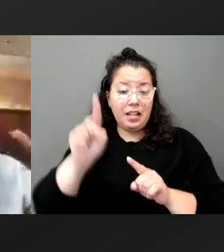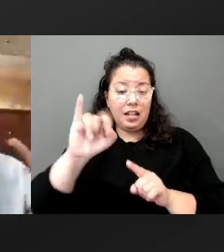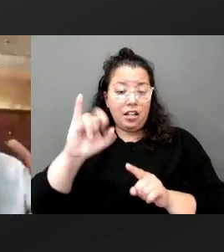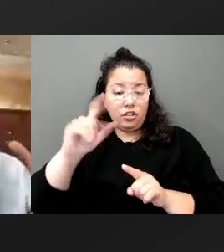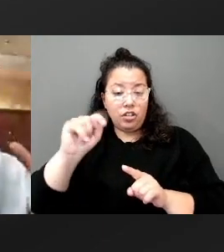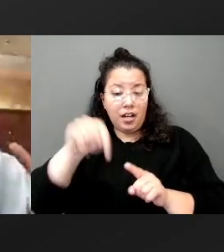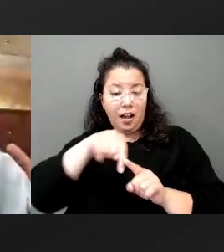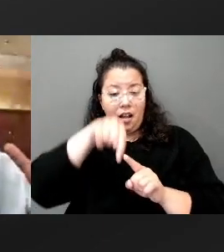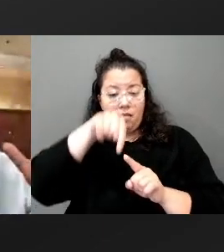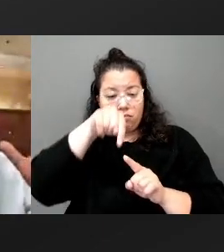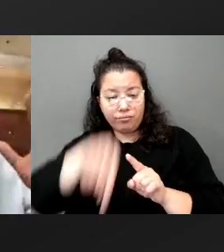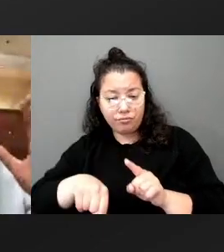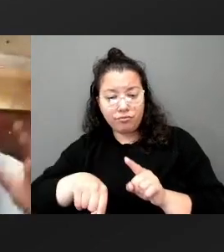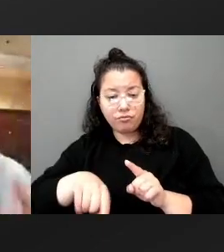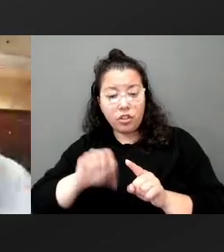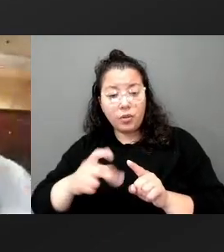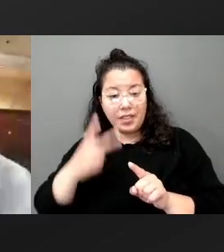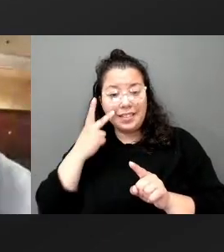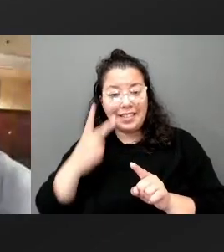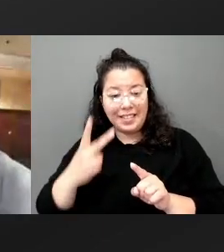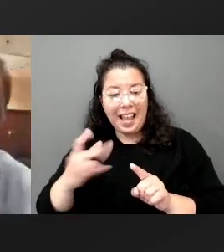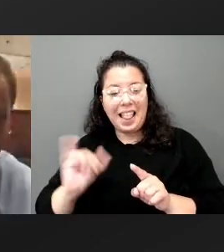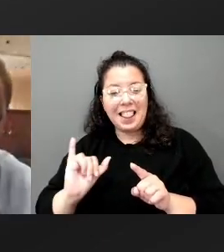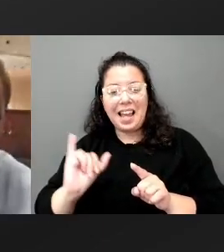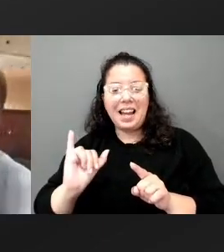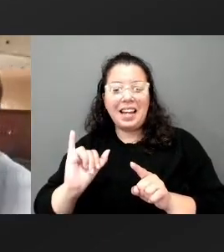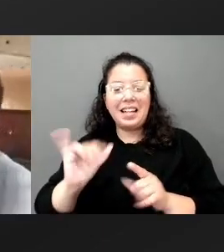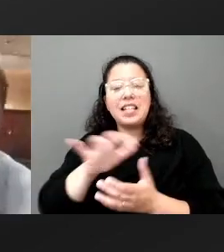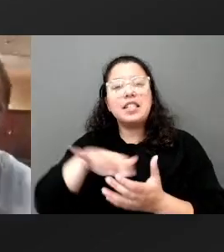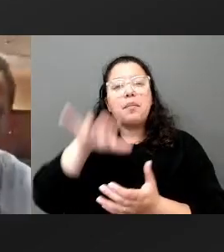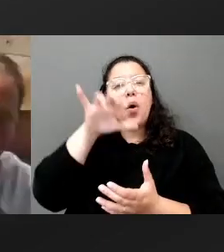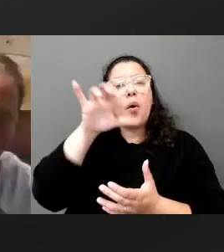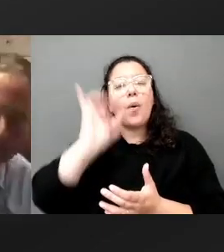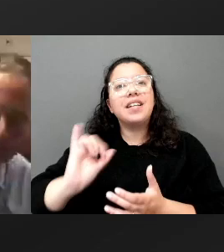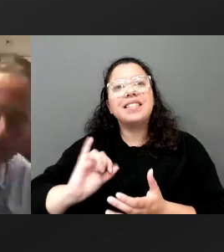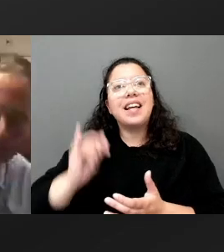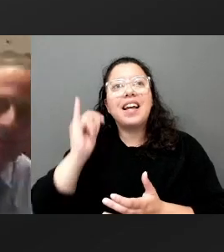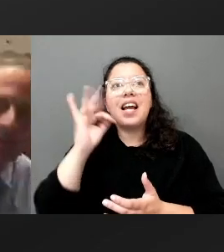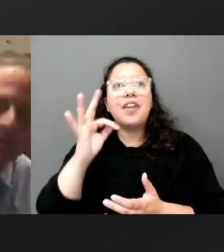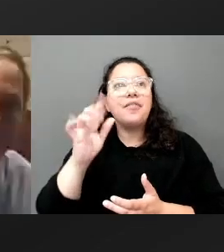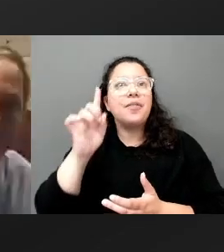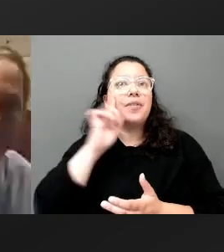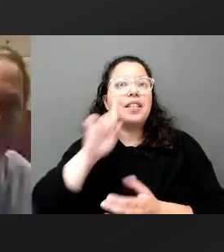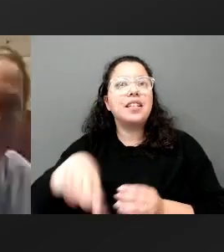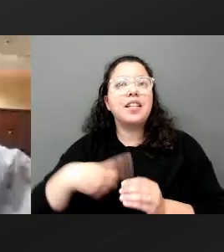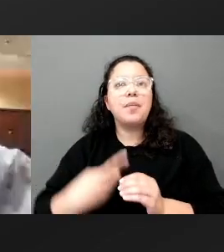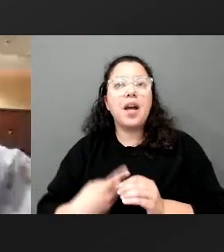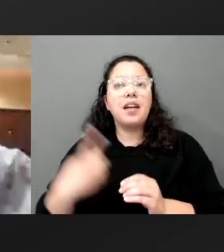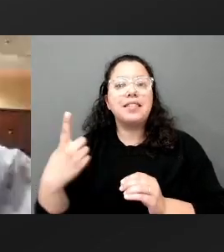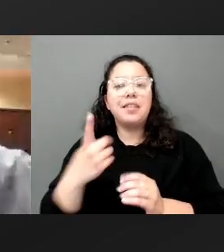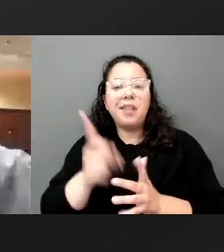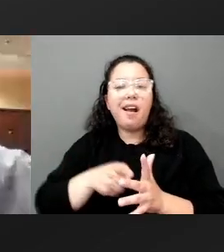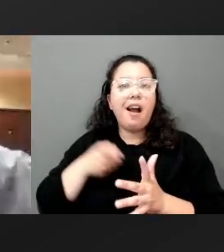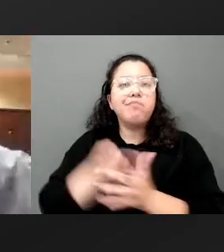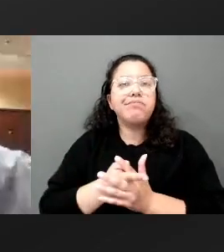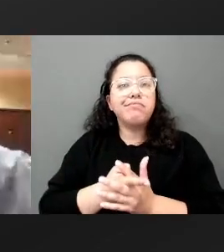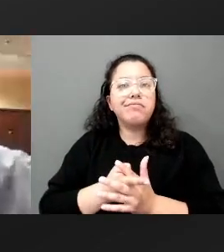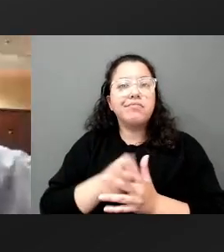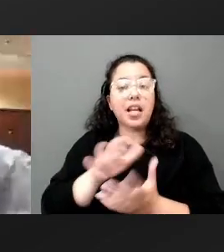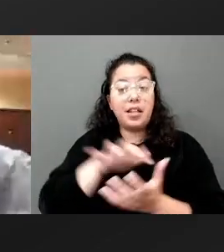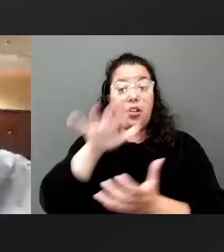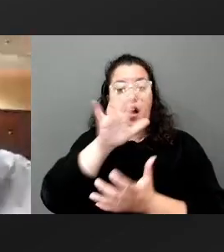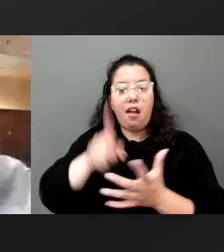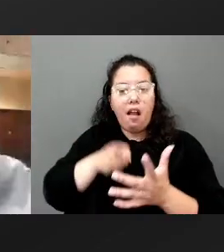like a puff of smoke as a bullet has, of material has punched through the cloud. And you